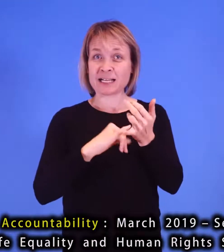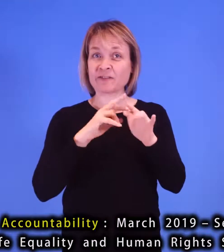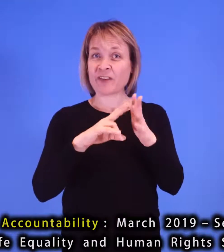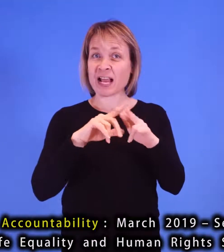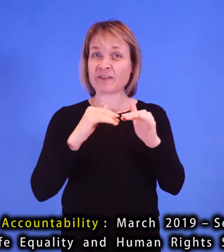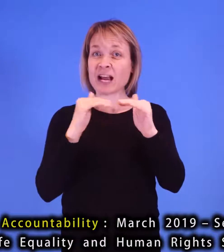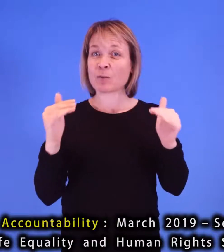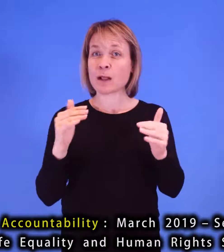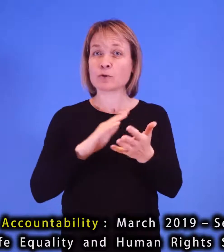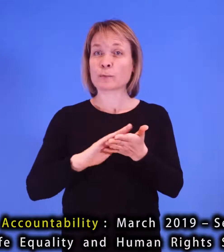Strategy Group.